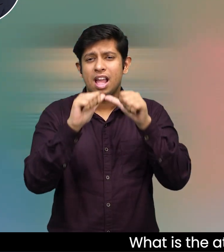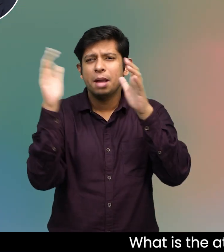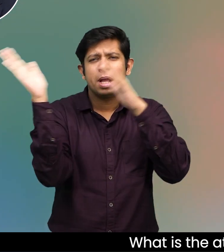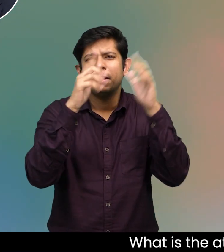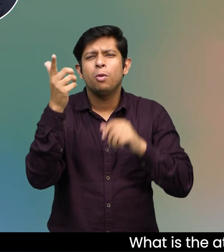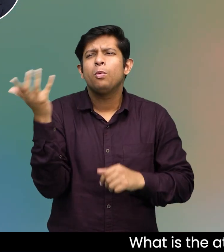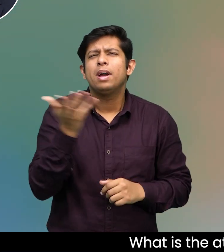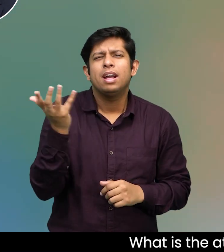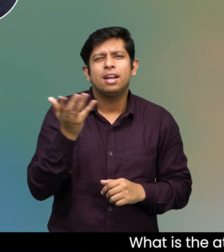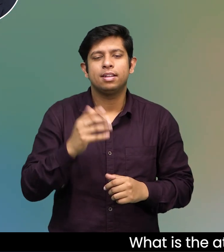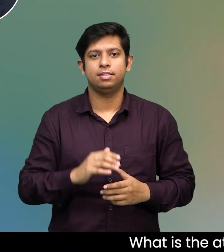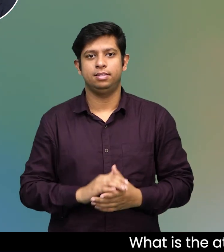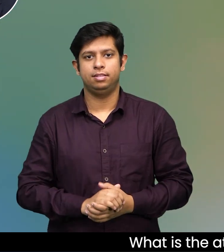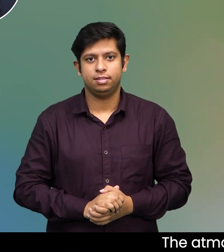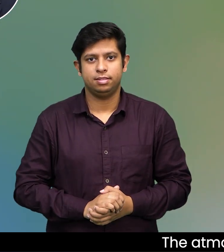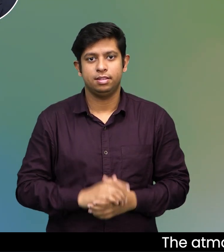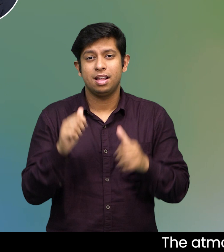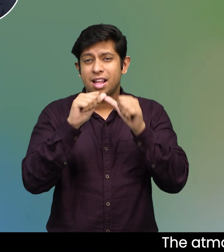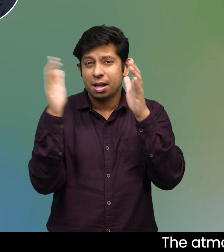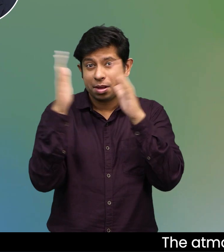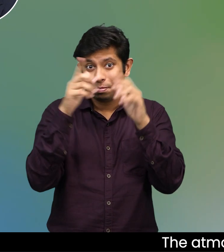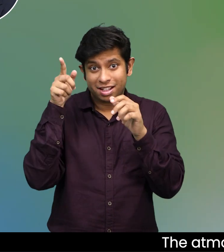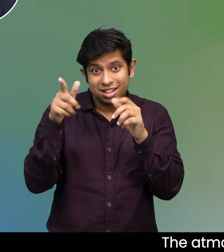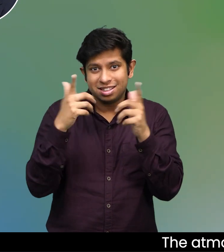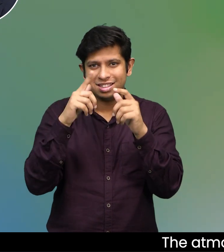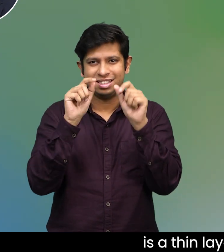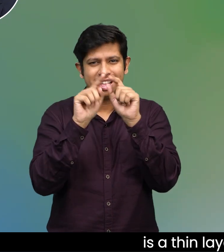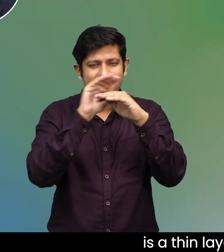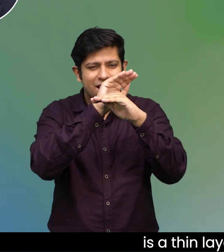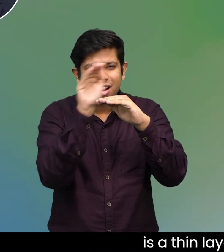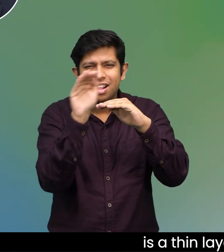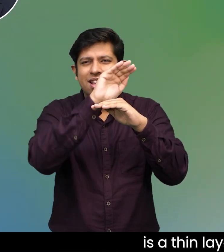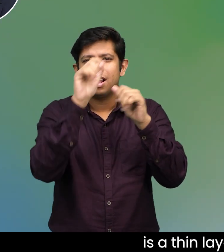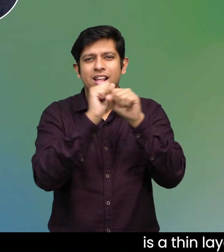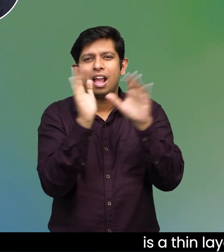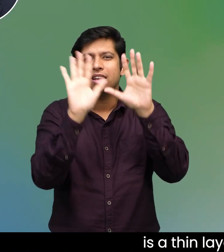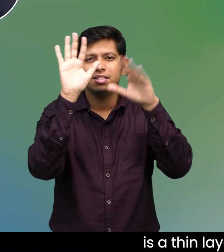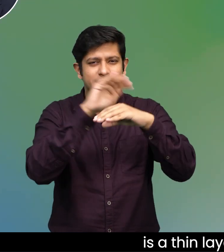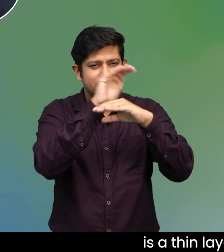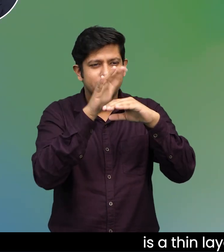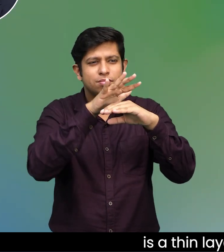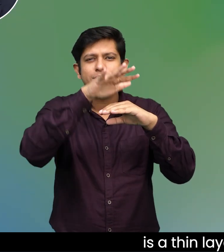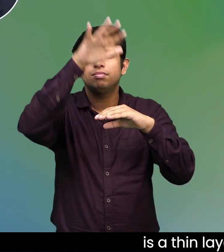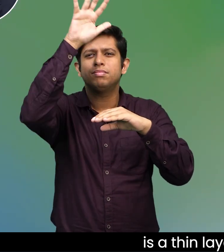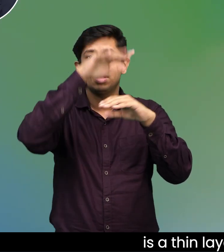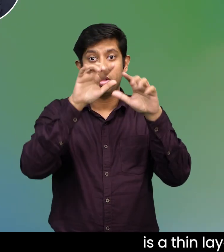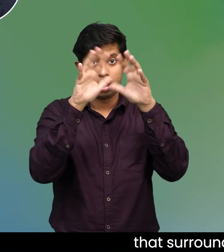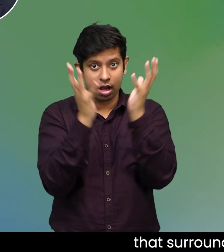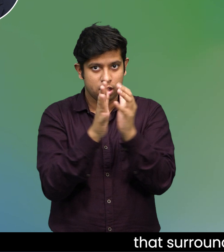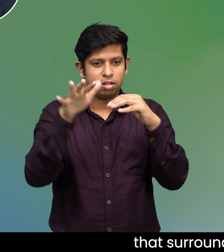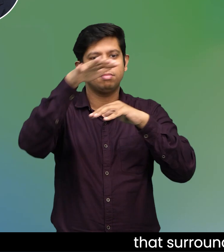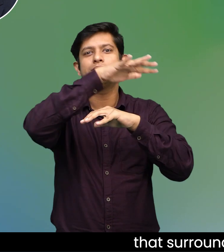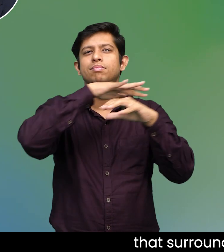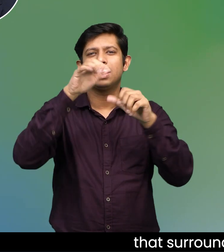What is the atmosphere? The atmosphere is a thin layer of gases